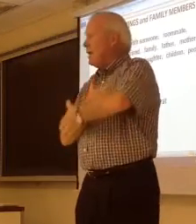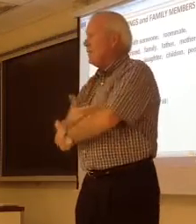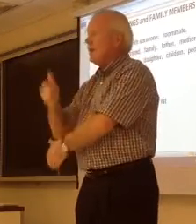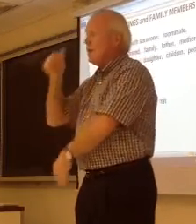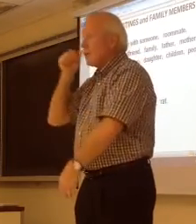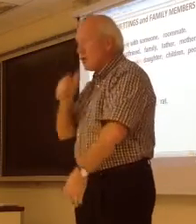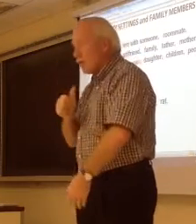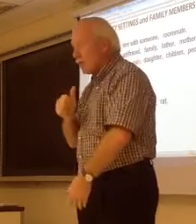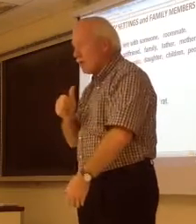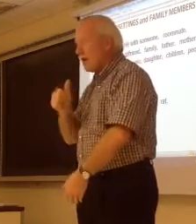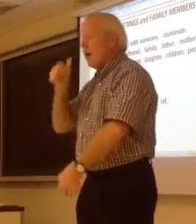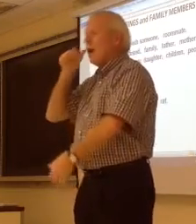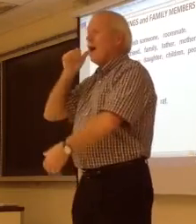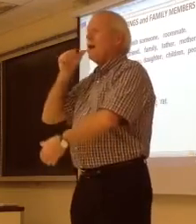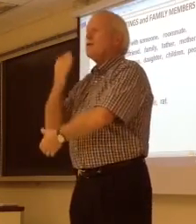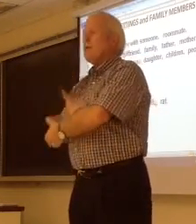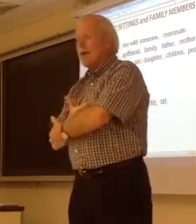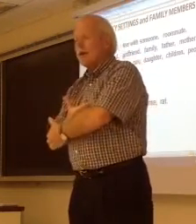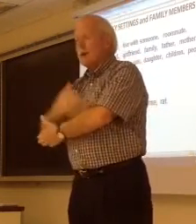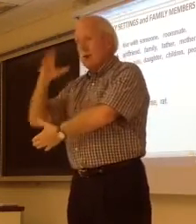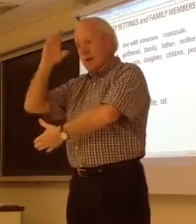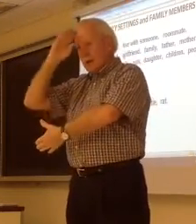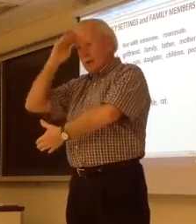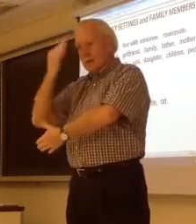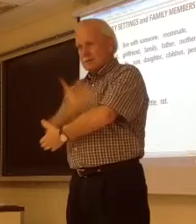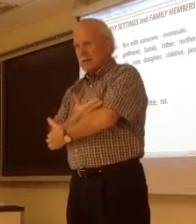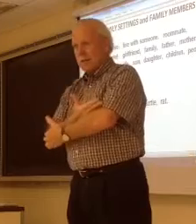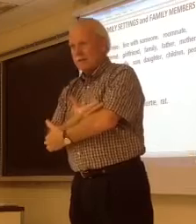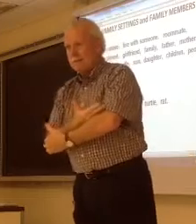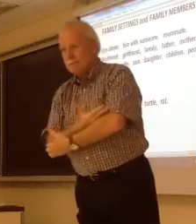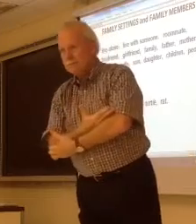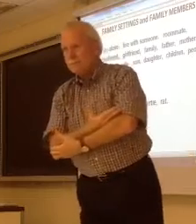baby girl. And you would be looking at it. Daughter. Right? Son.